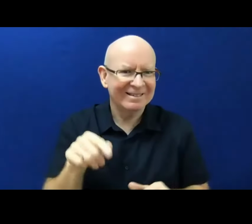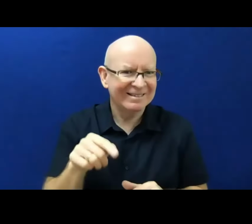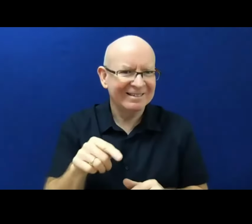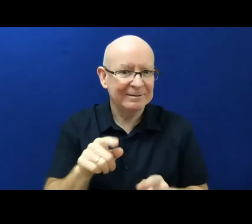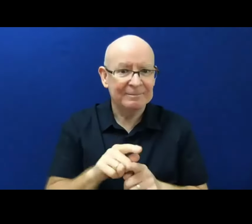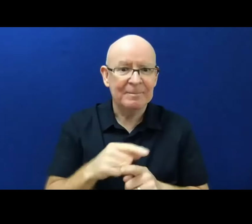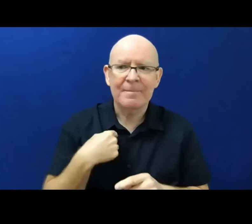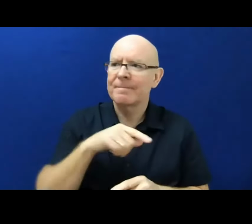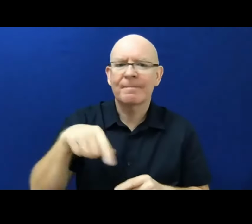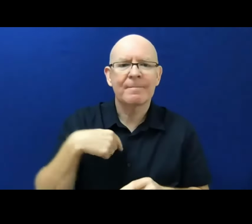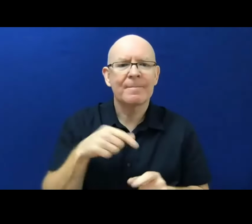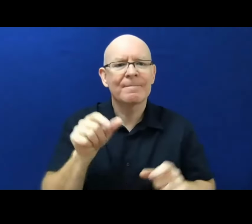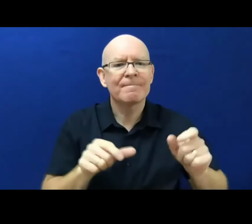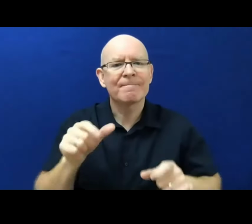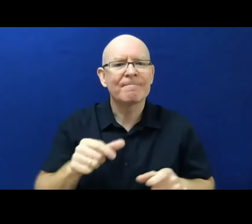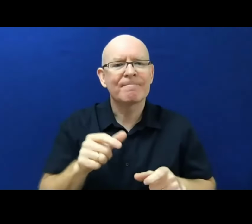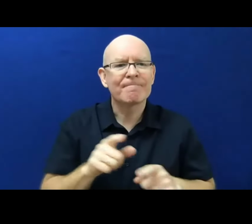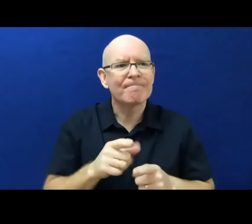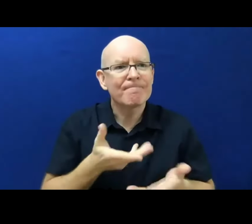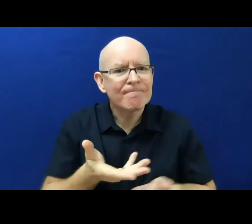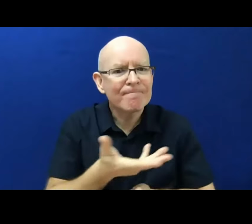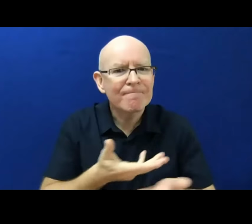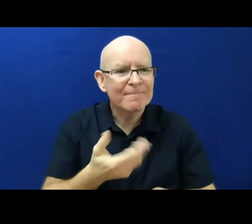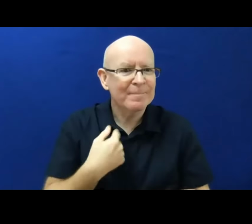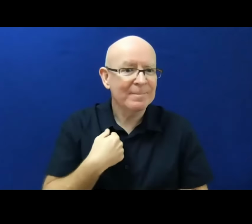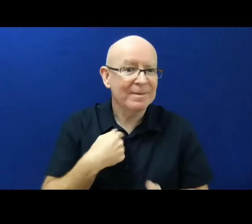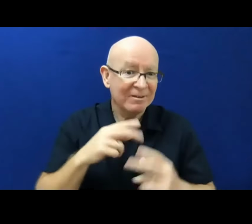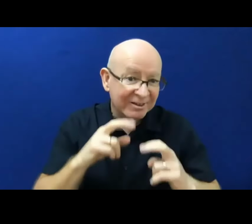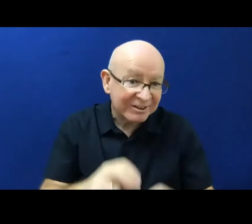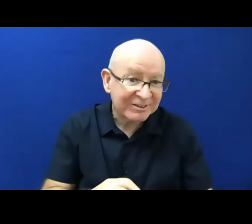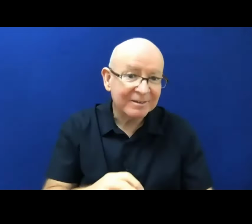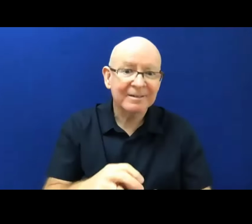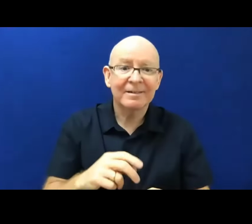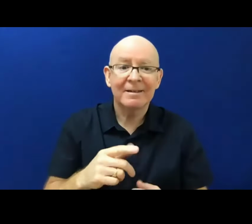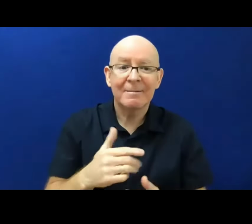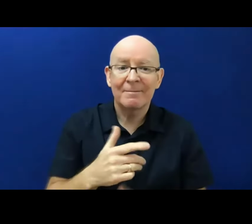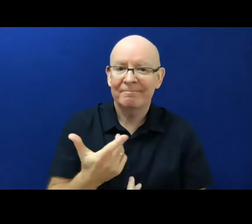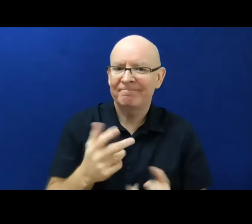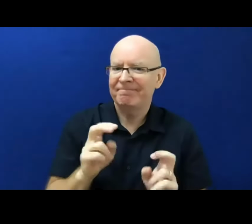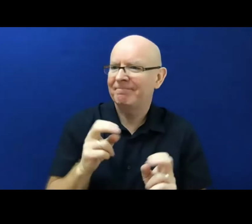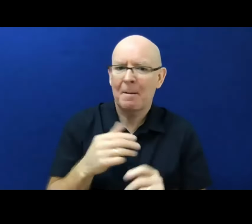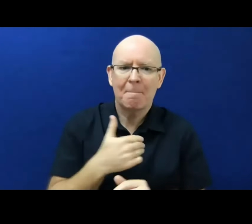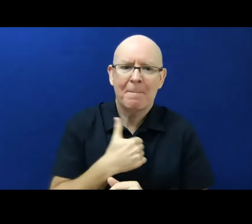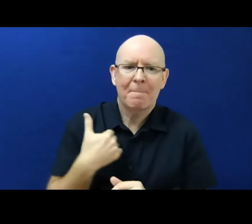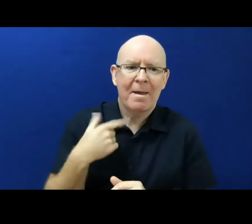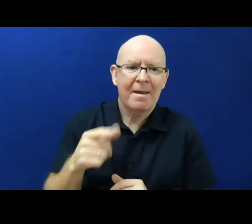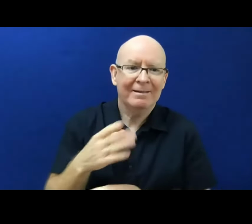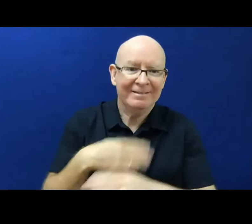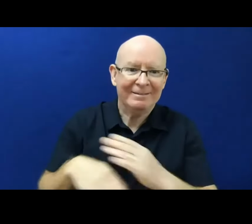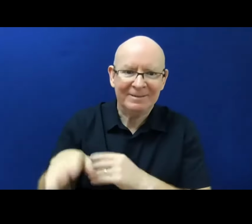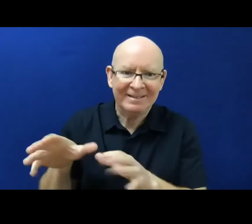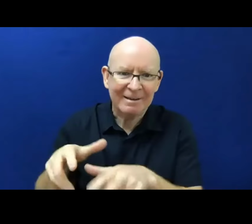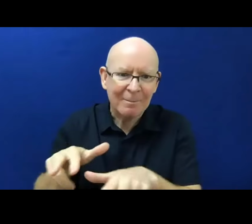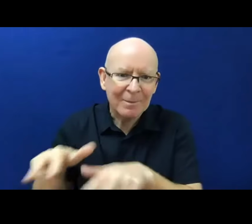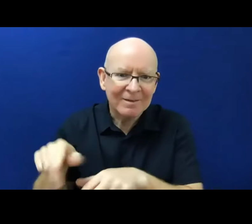policy impact. Politics is tough and slowly moving process, sometimes very slowly, and